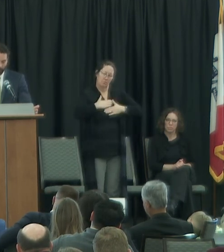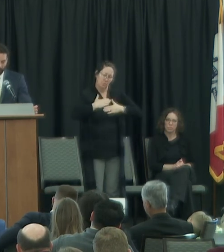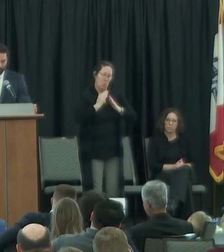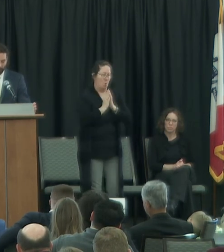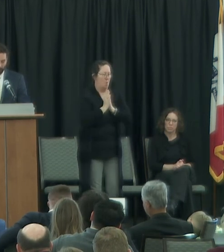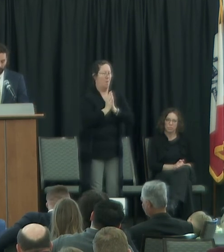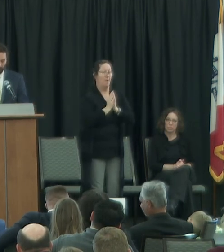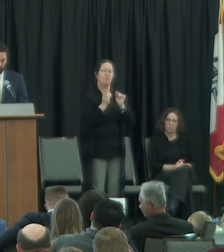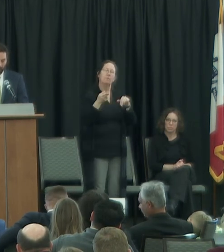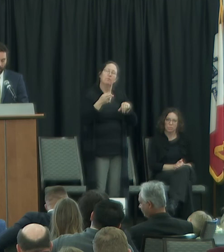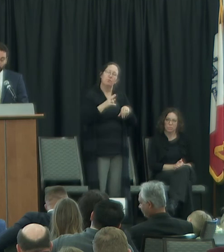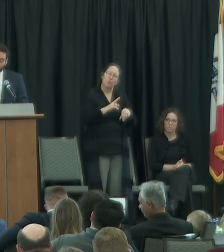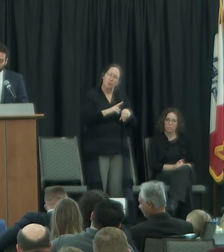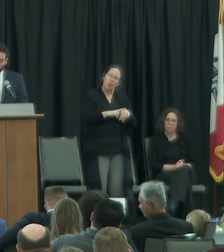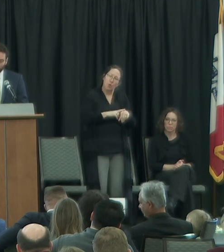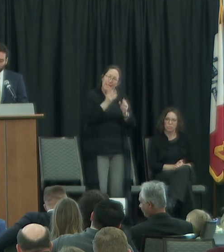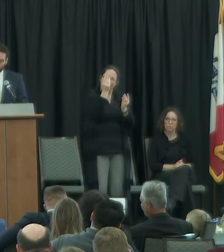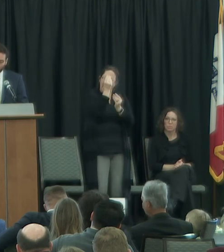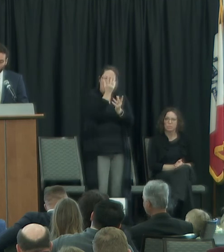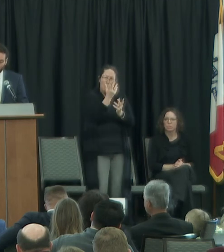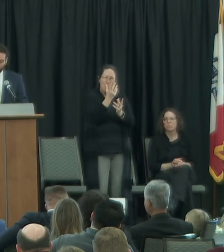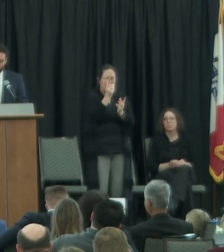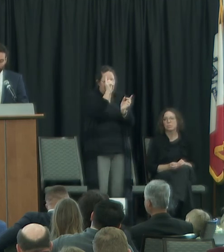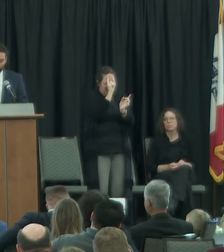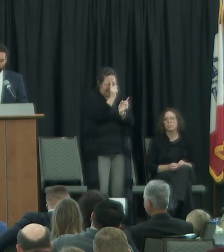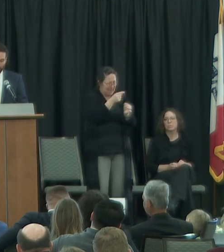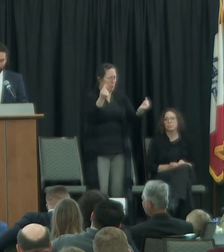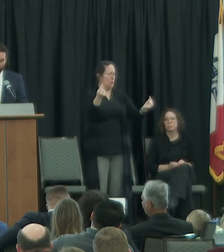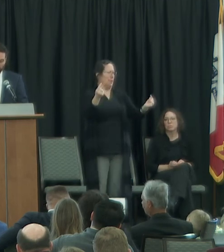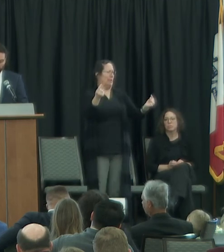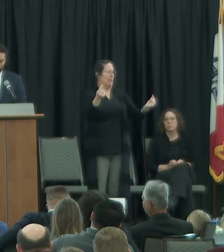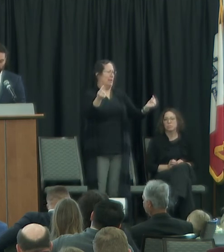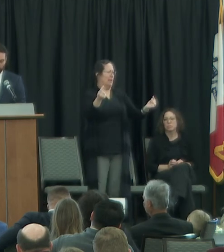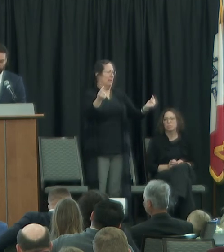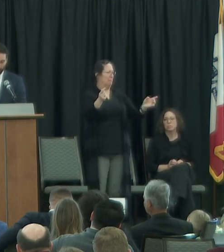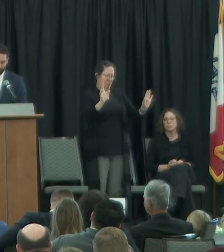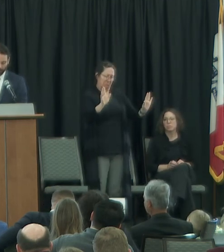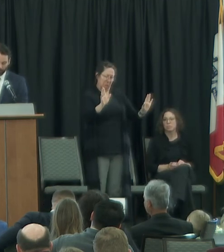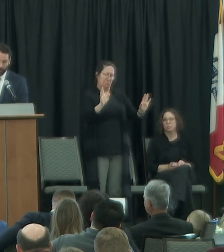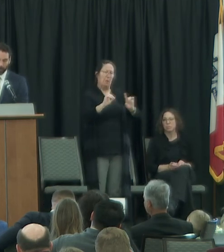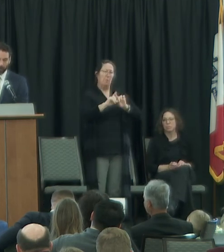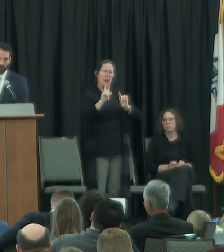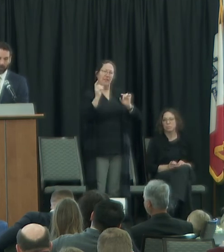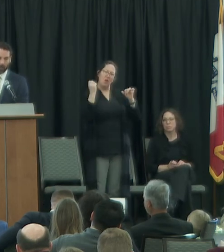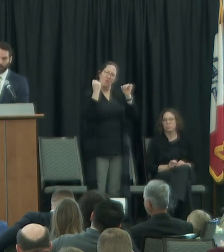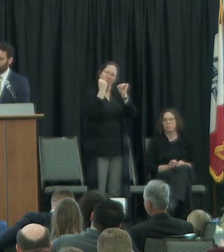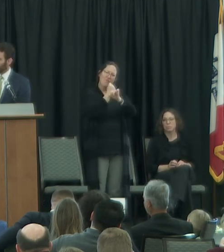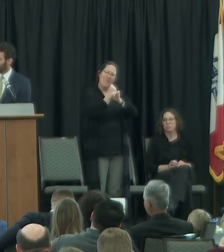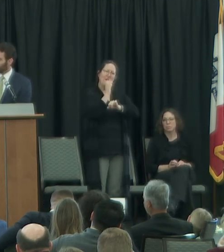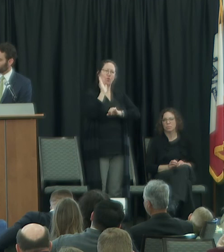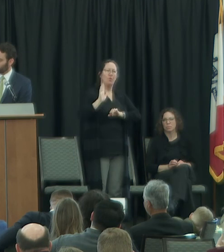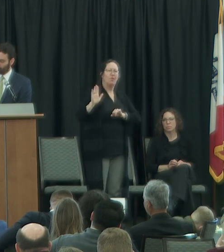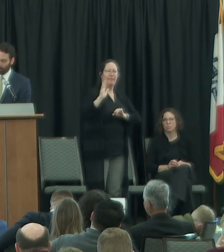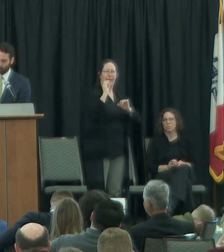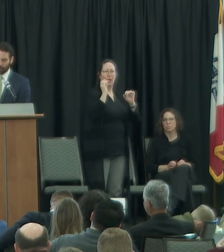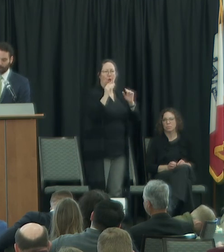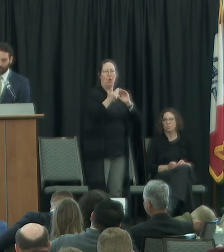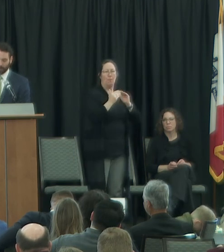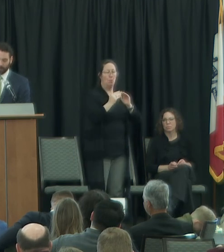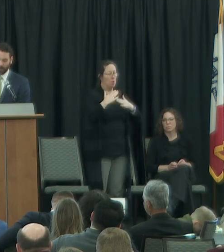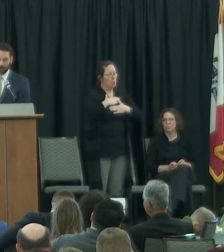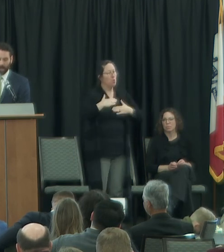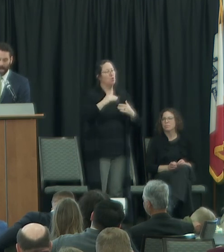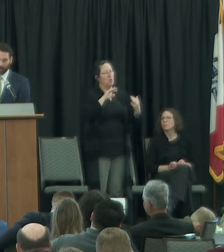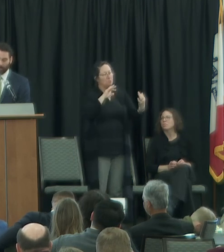course, there's information that I didn't agree with, but these are people who are fighting for their community, and we